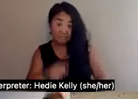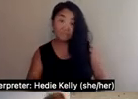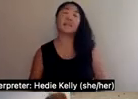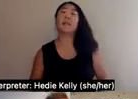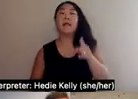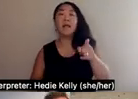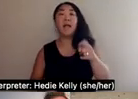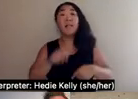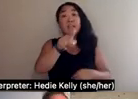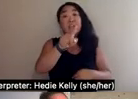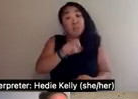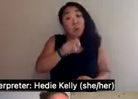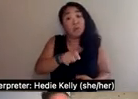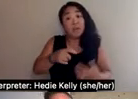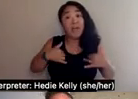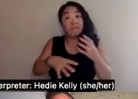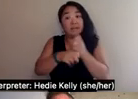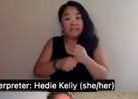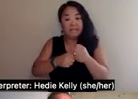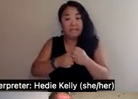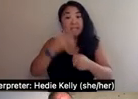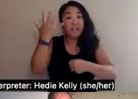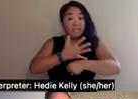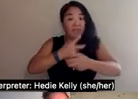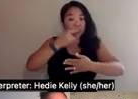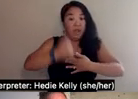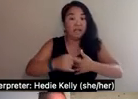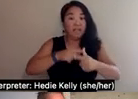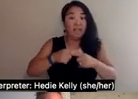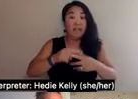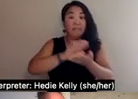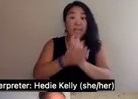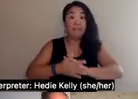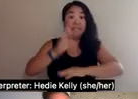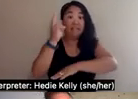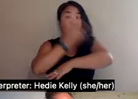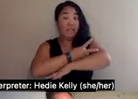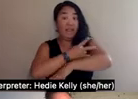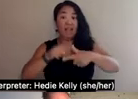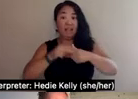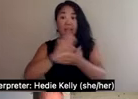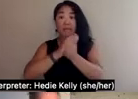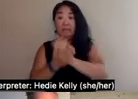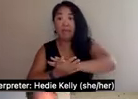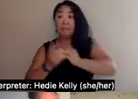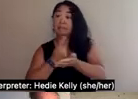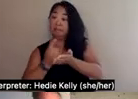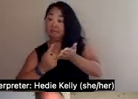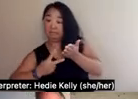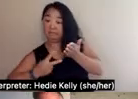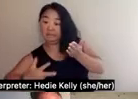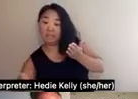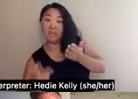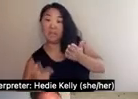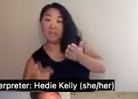This was supposed to be a 5-day project. It immediately turned into a 7-day project. It immediately turned into a several week project as we made a performance piece out of it